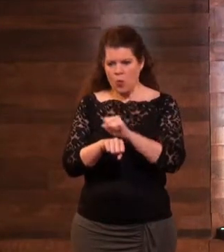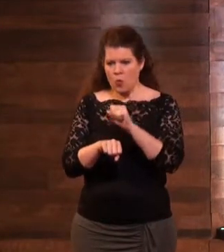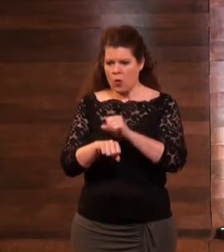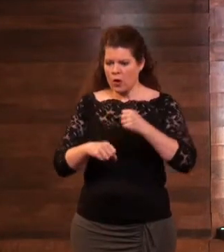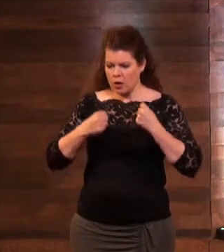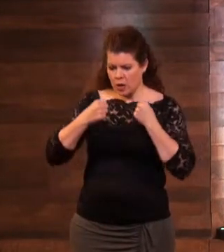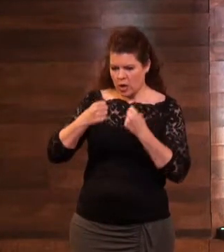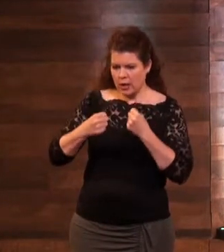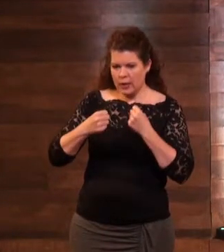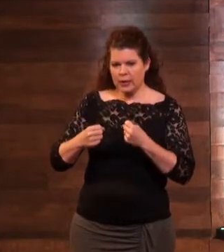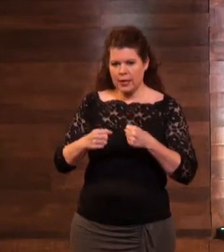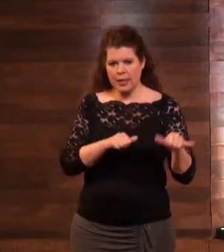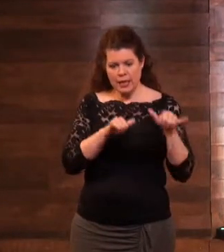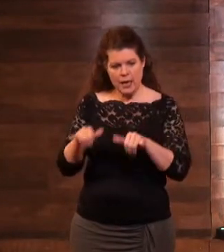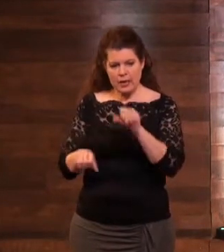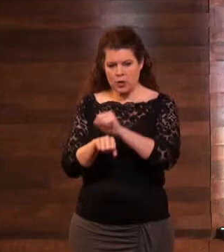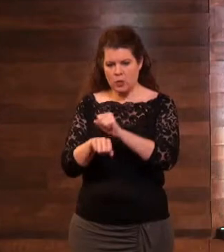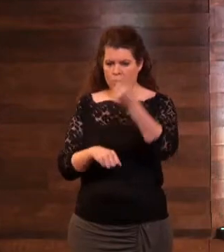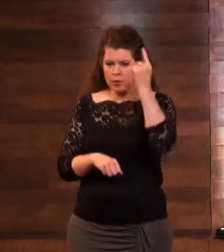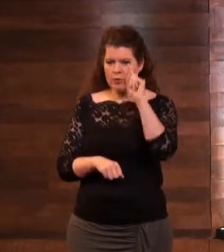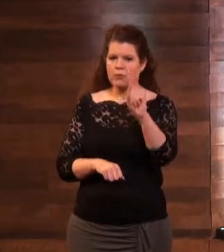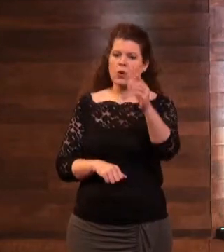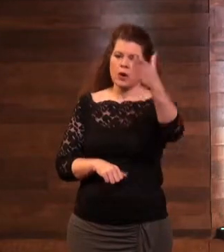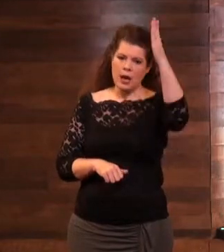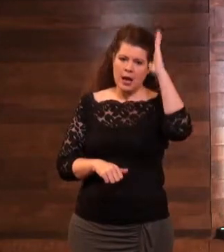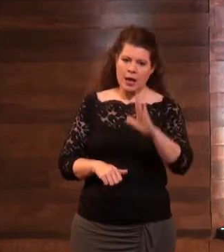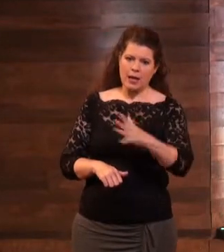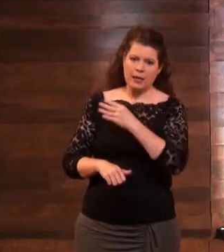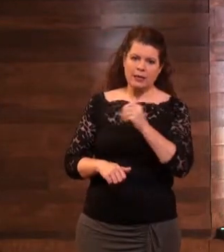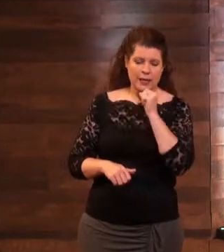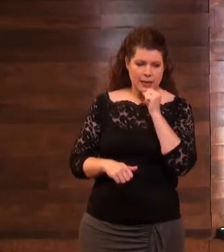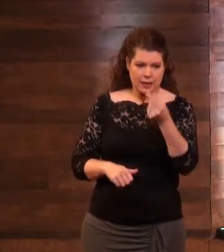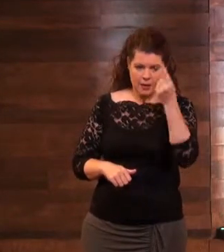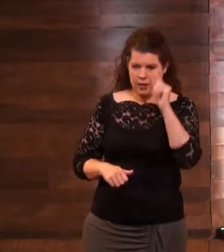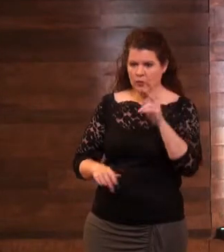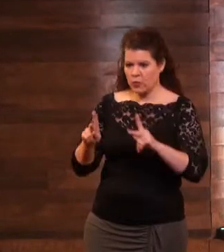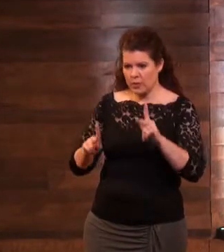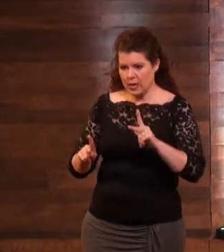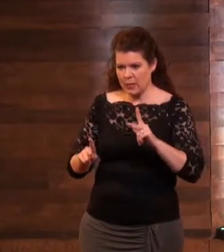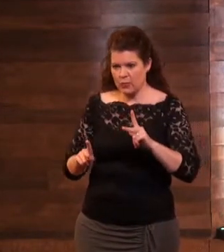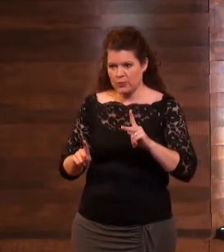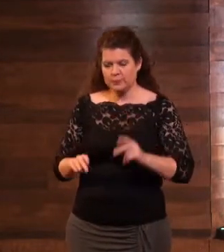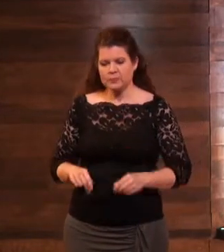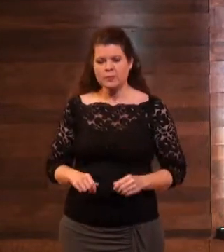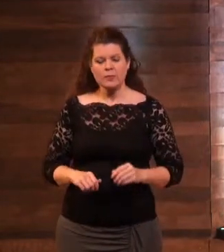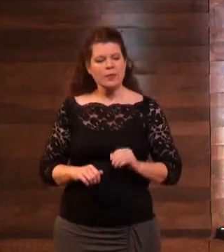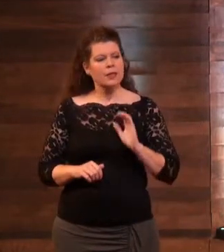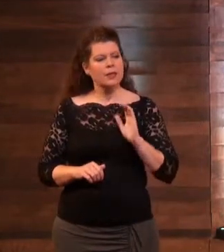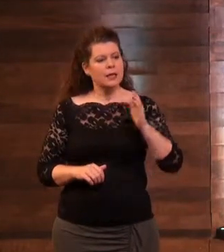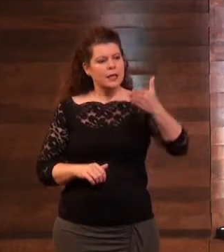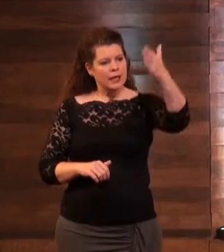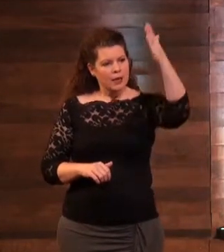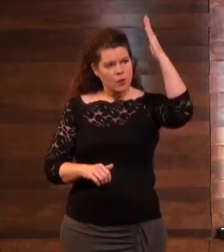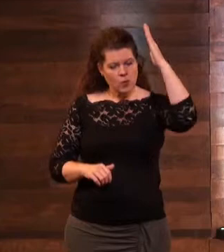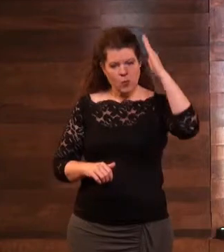One of the first responsibilities God gave man was to work. Work is not the result of sin.